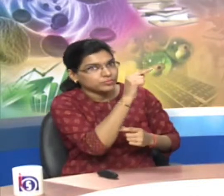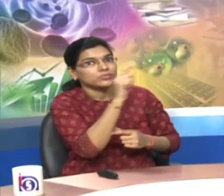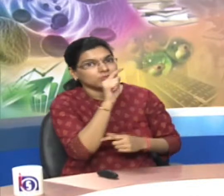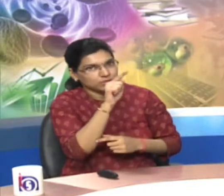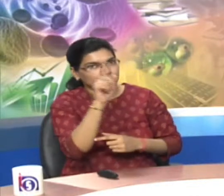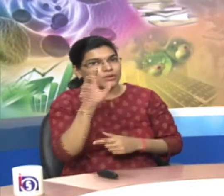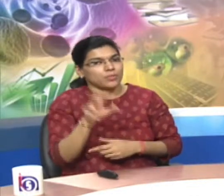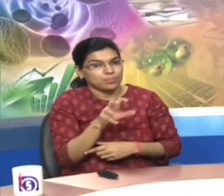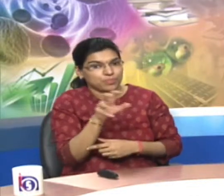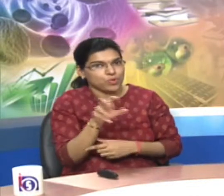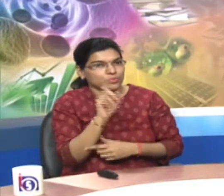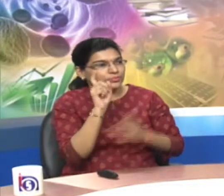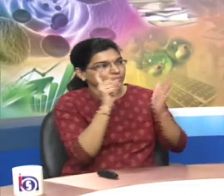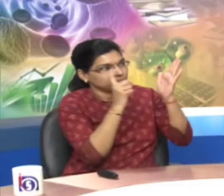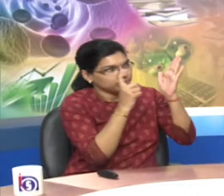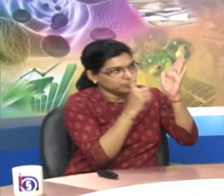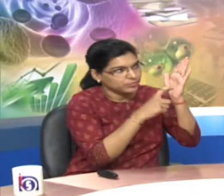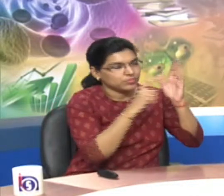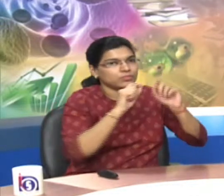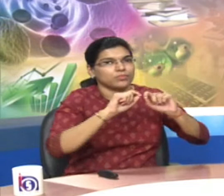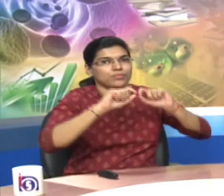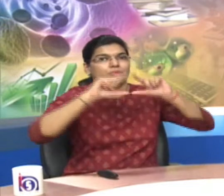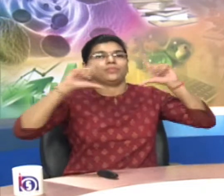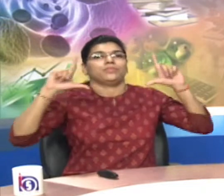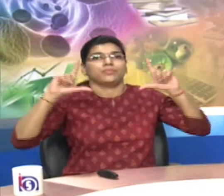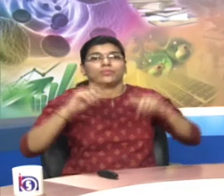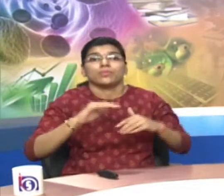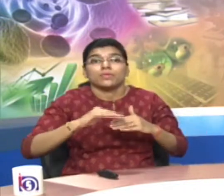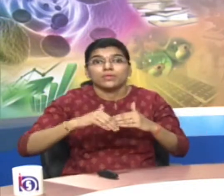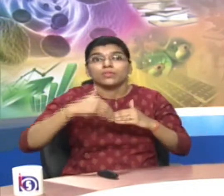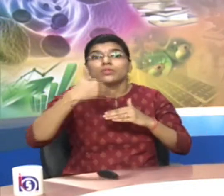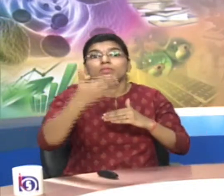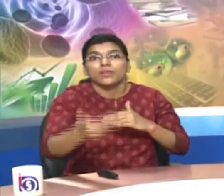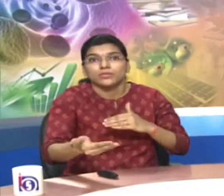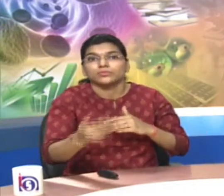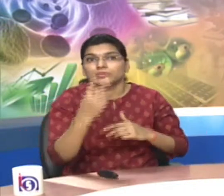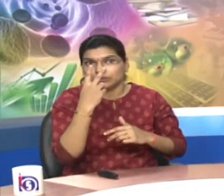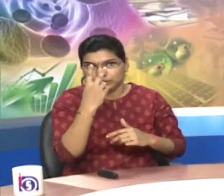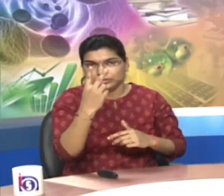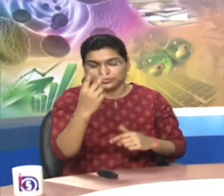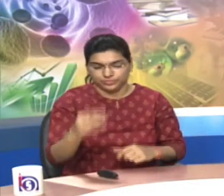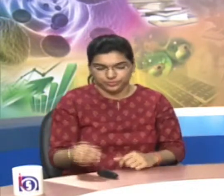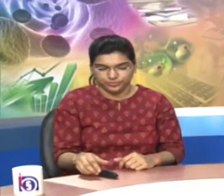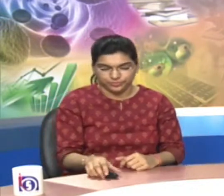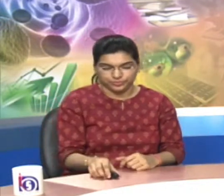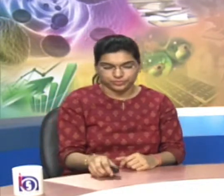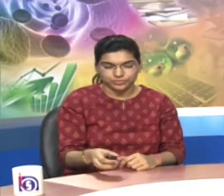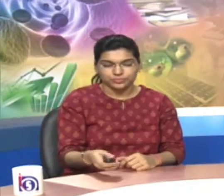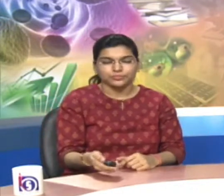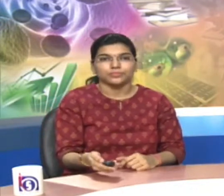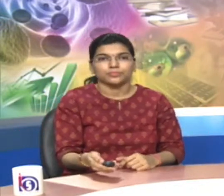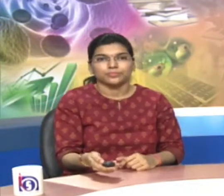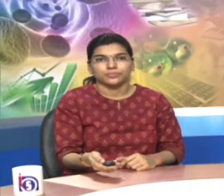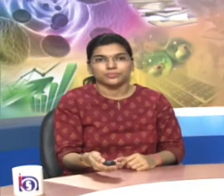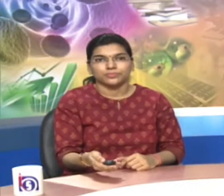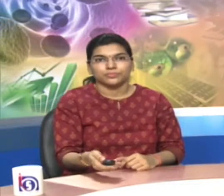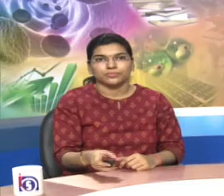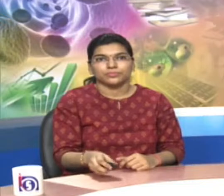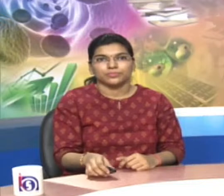the more number format. When you click on that, then further more drop-down boxes will open